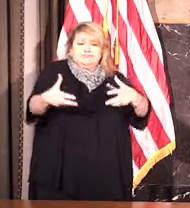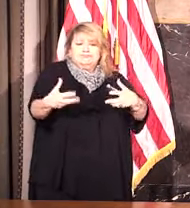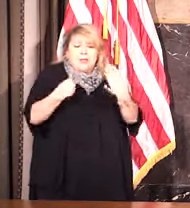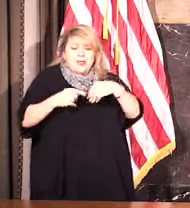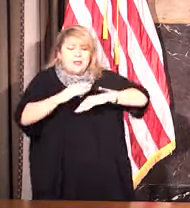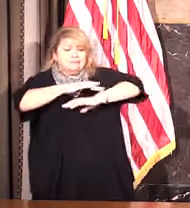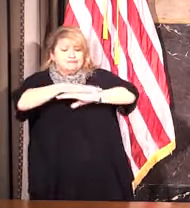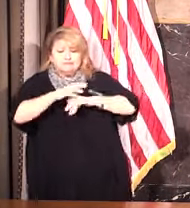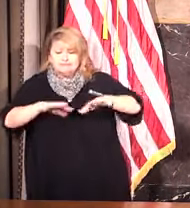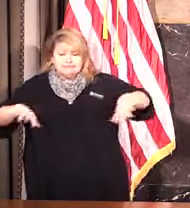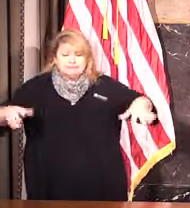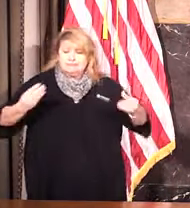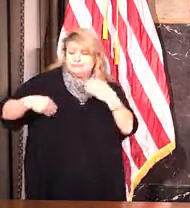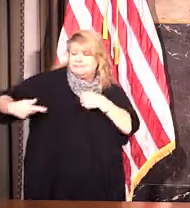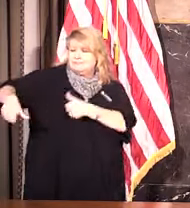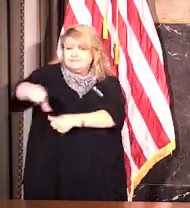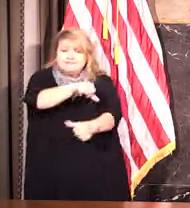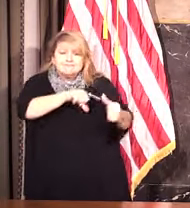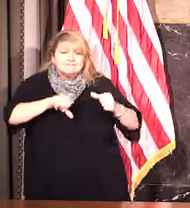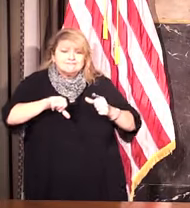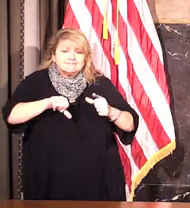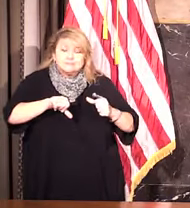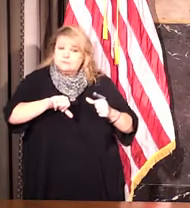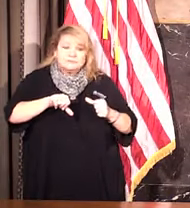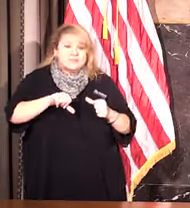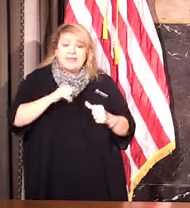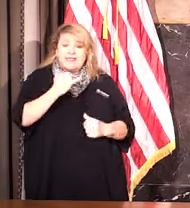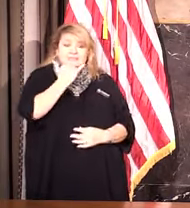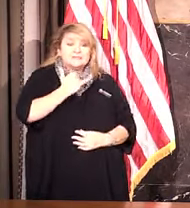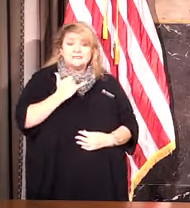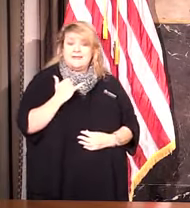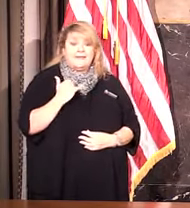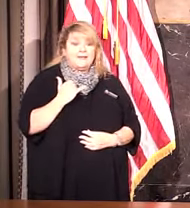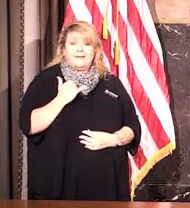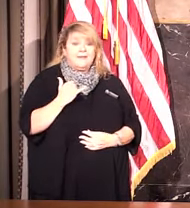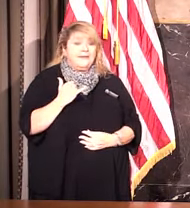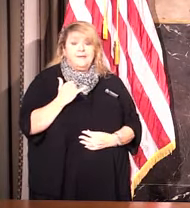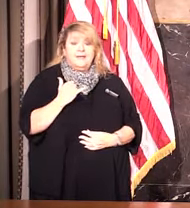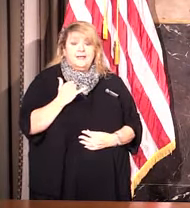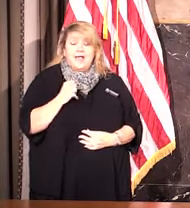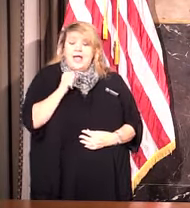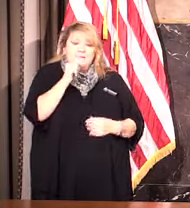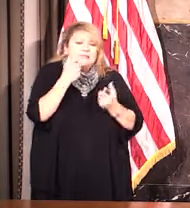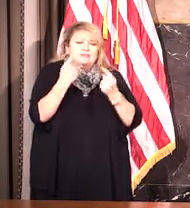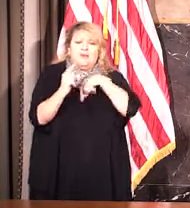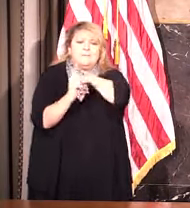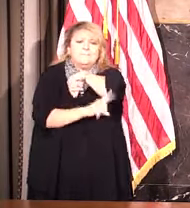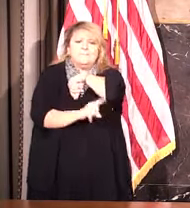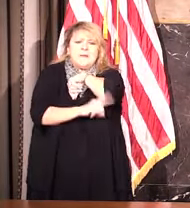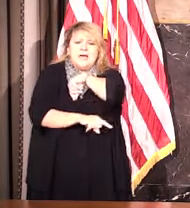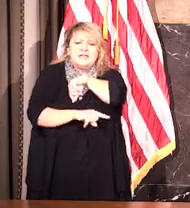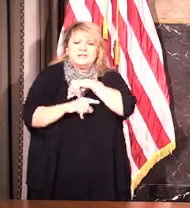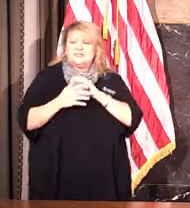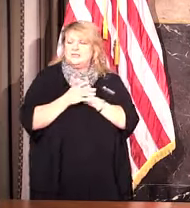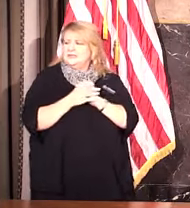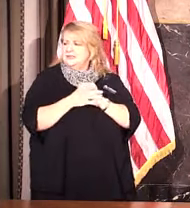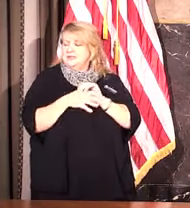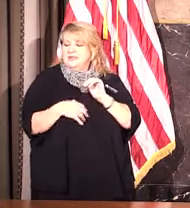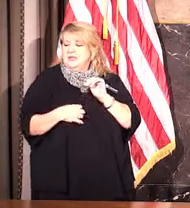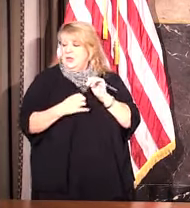mistake. It is just a mistake. And nobody's trying to punish anybody. It's unfortunate. Nobody likes large family gatherings